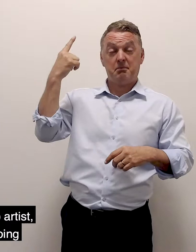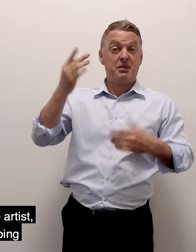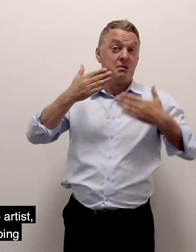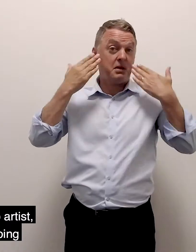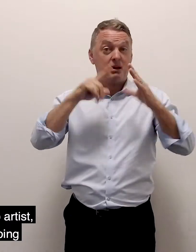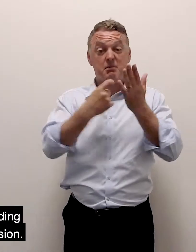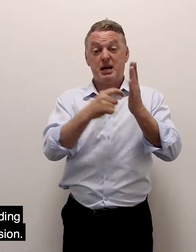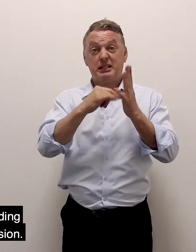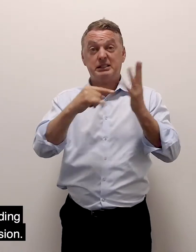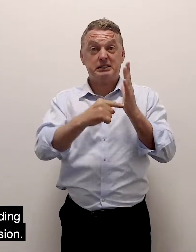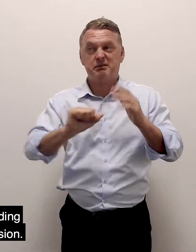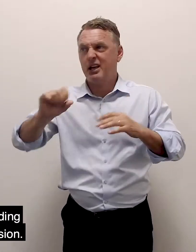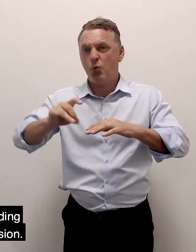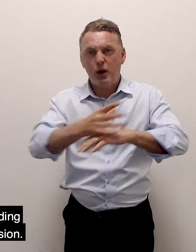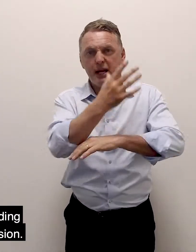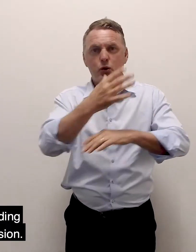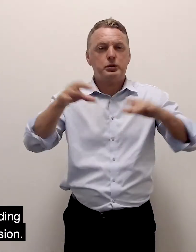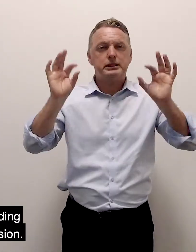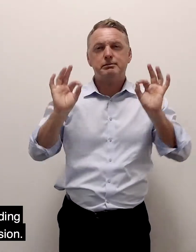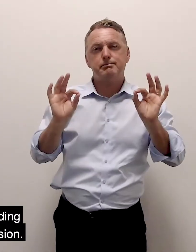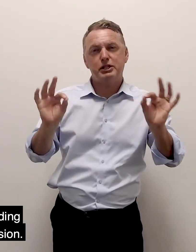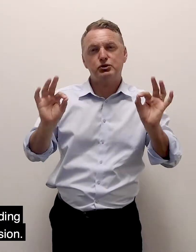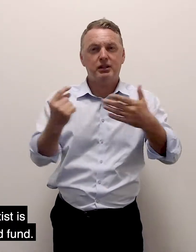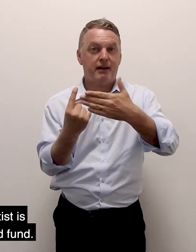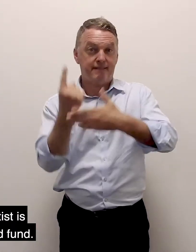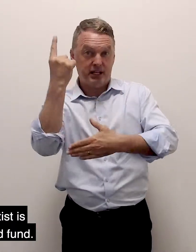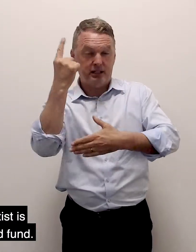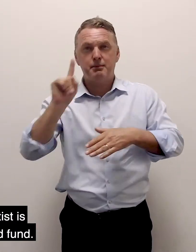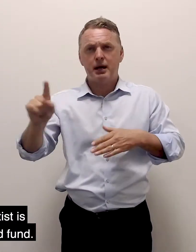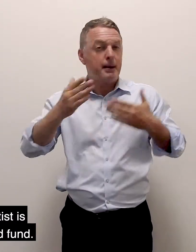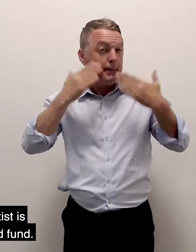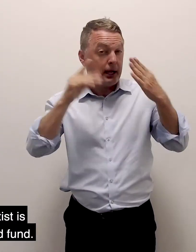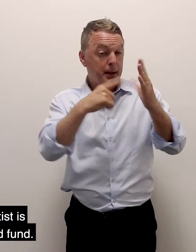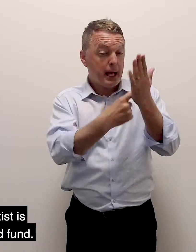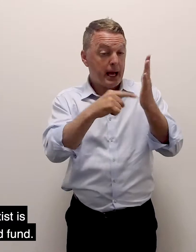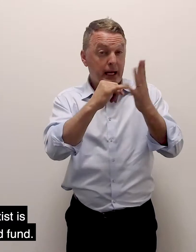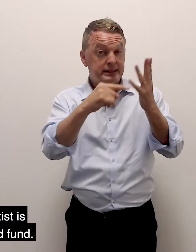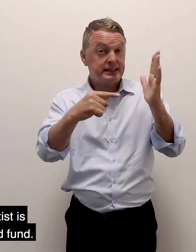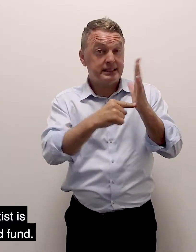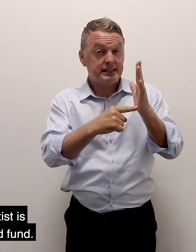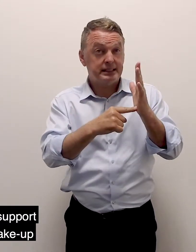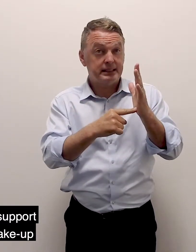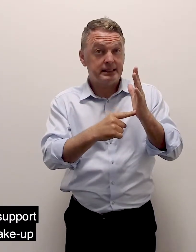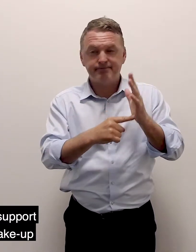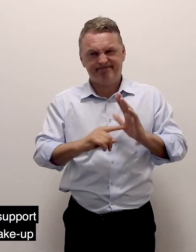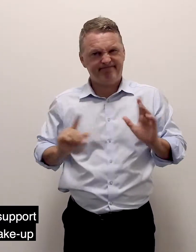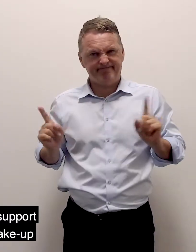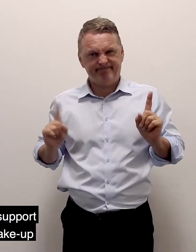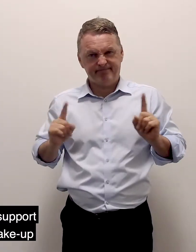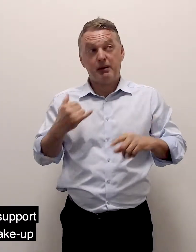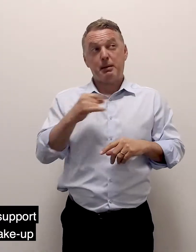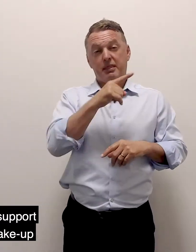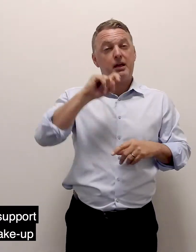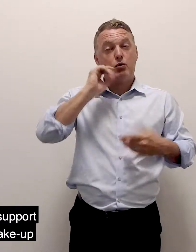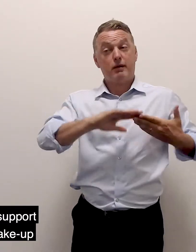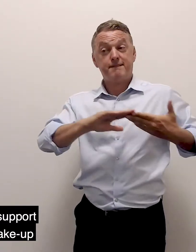artist. Maybe they're going to their own wedding or a special occasion, but a makeup artist is not what they'll fund. They would have funded maybe